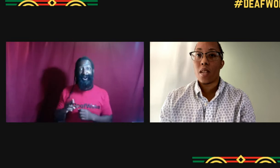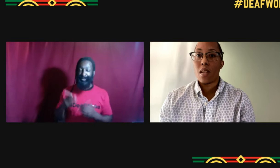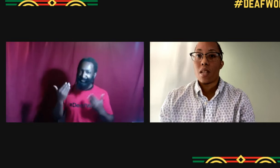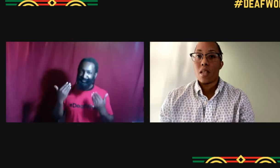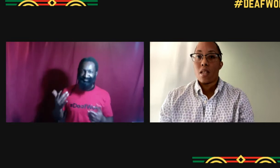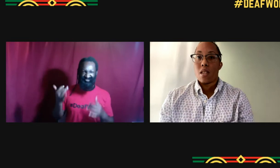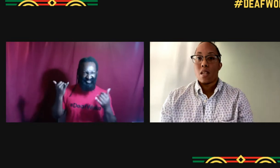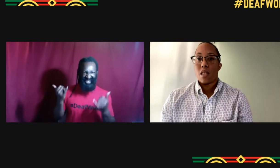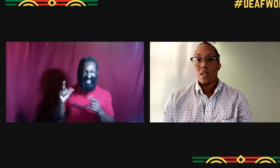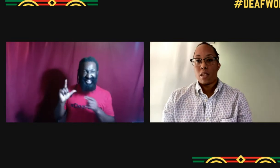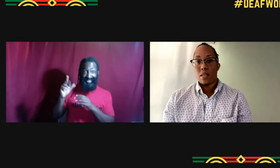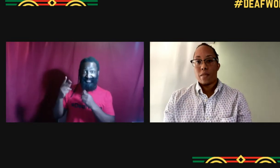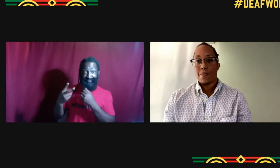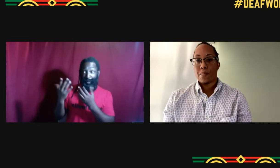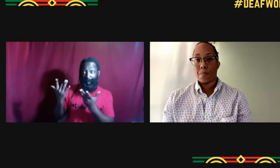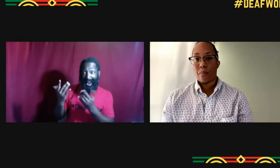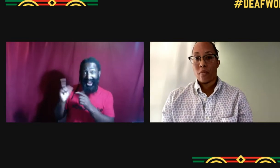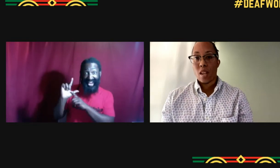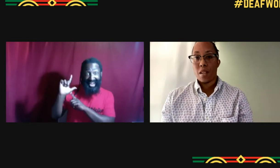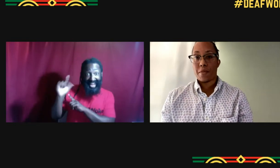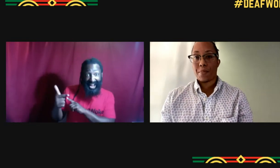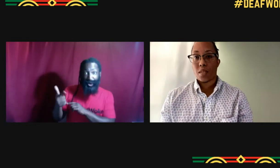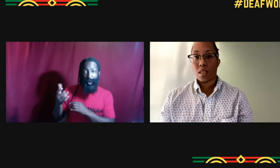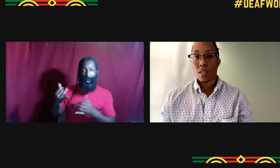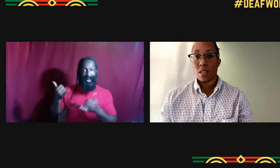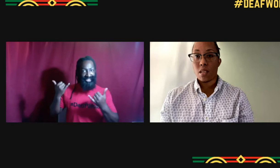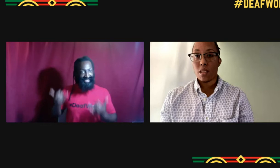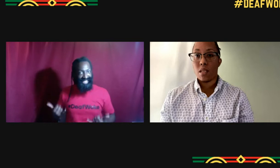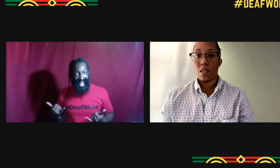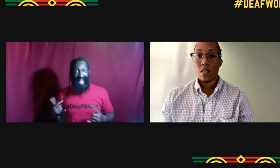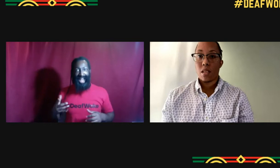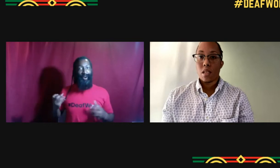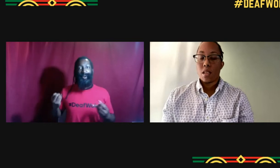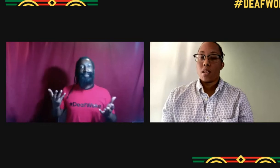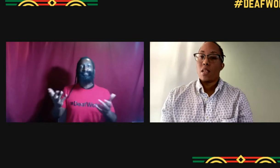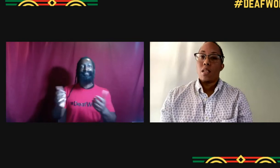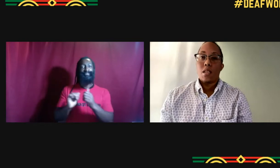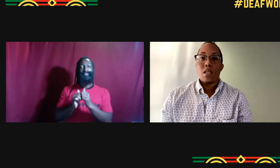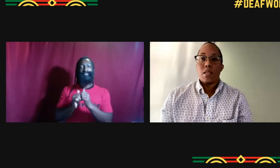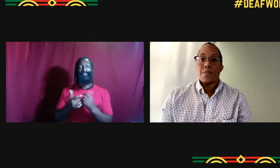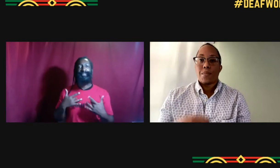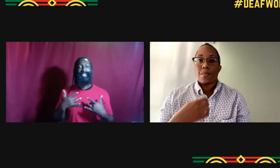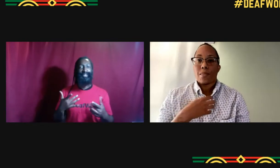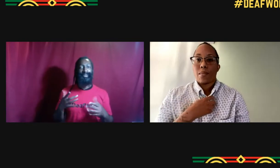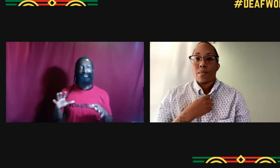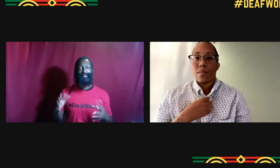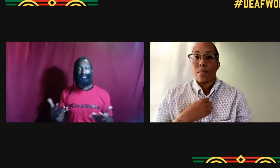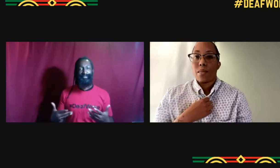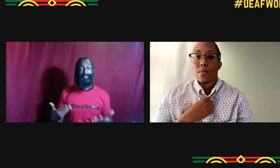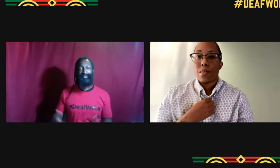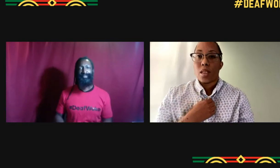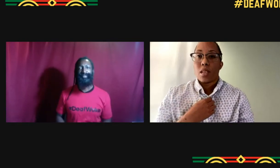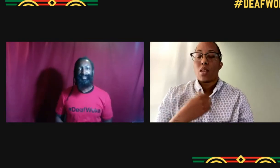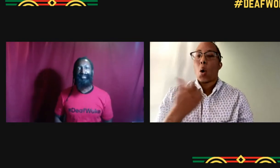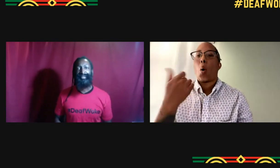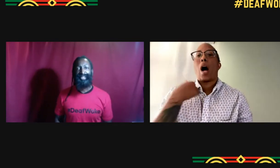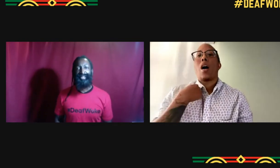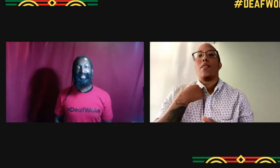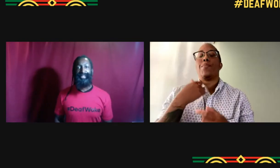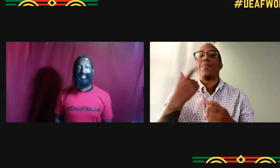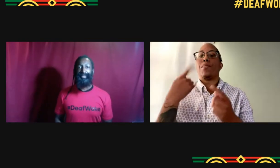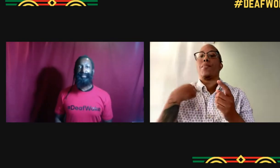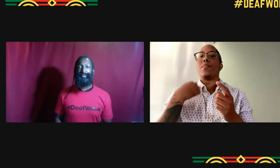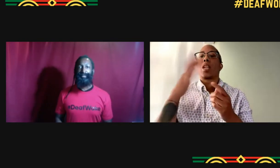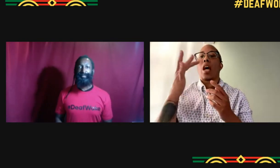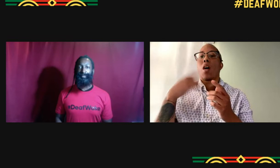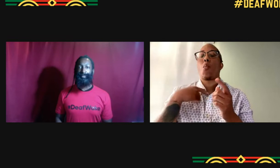Is it by, you know, email? Do you wait until later? Or, you know, or are you right in the